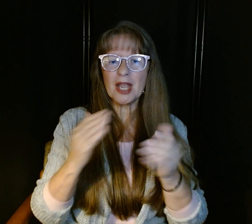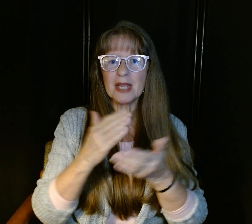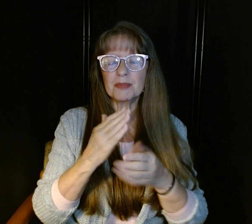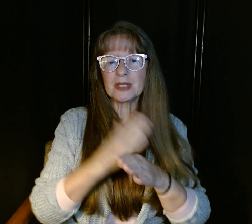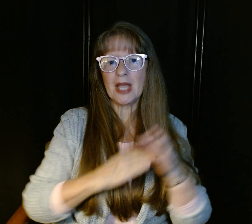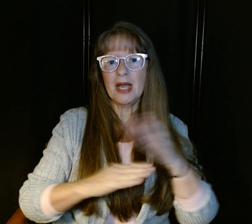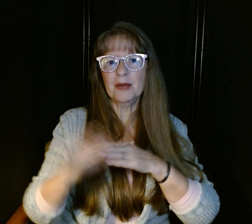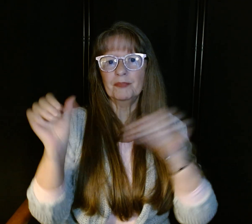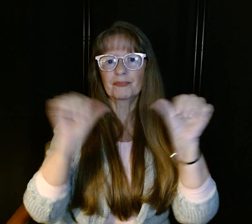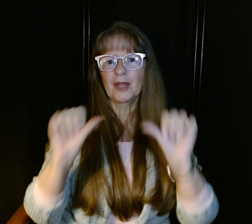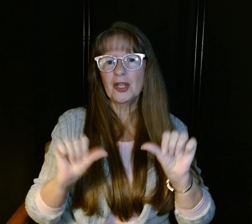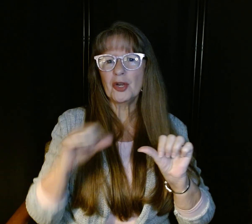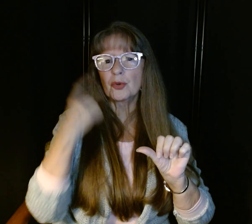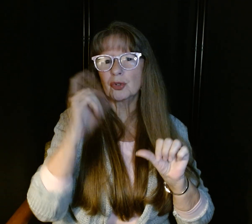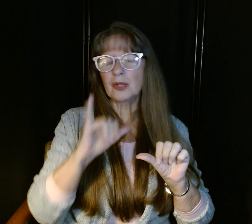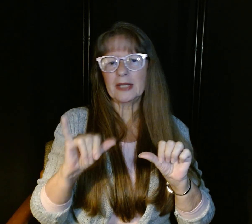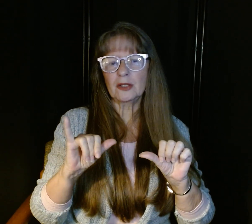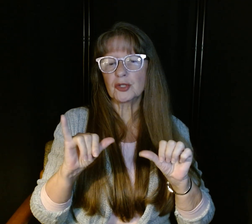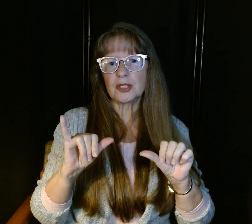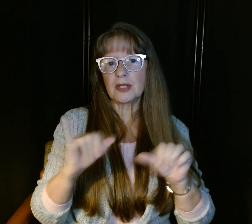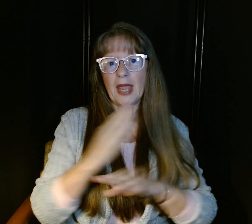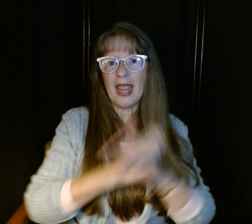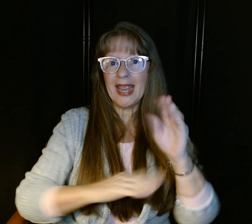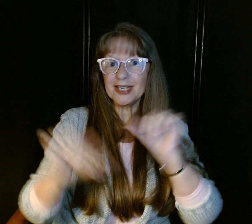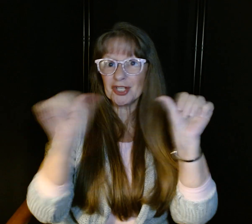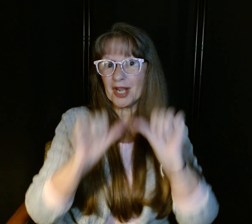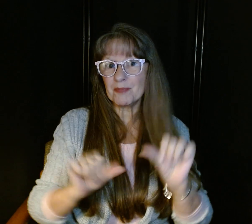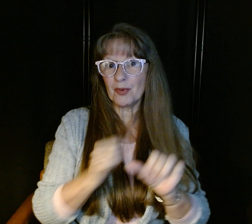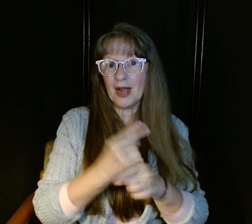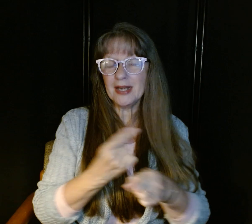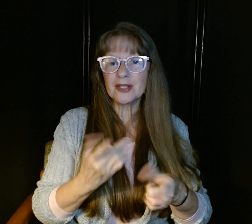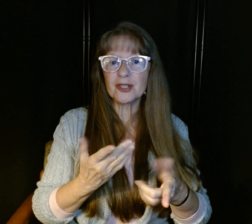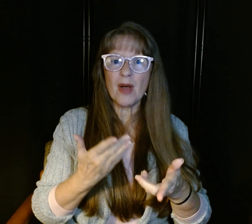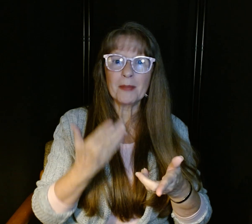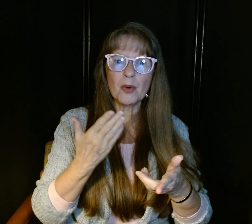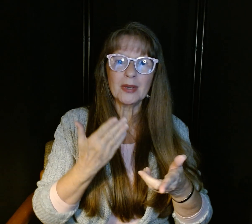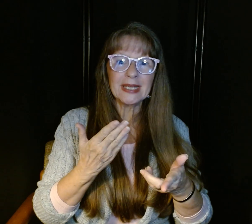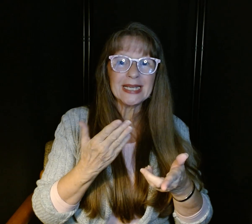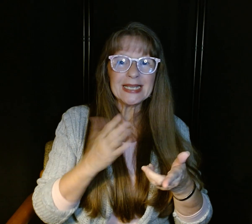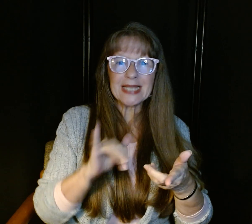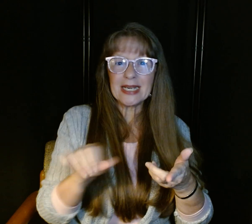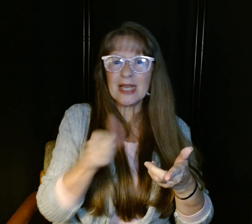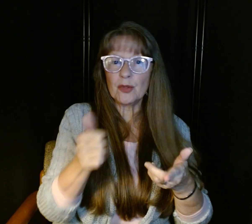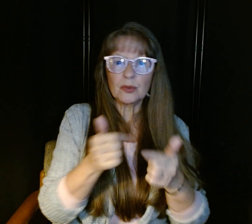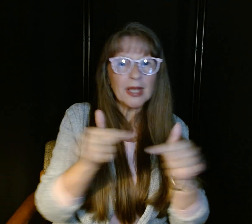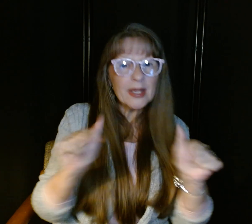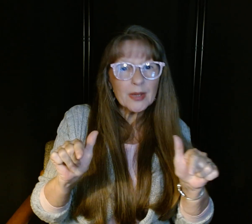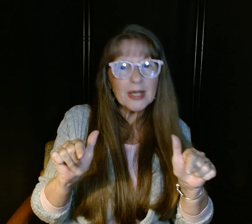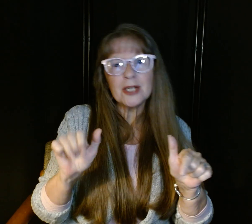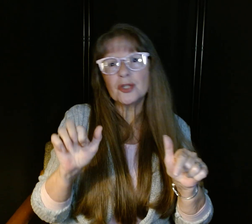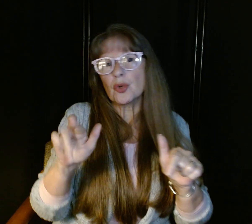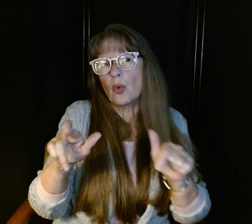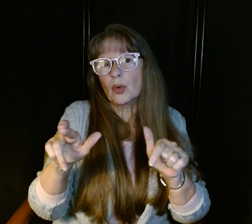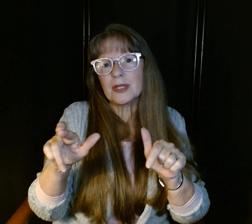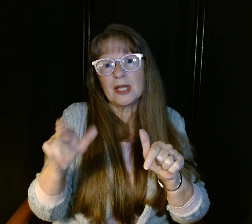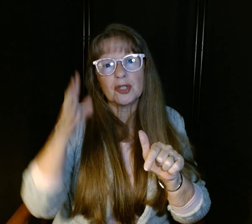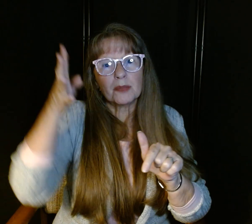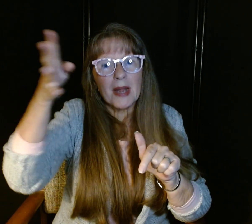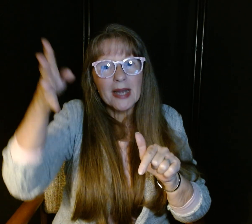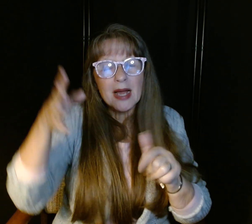shapes, look like they're just a hand shape, right? And so I'm going, is that another language or is that just made up? I